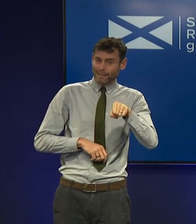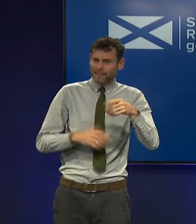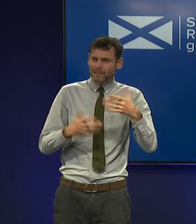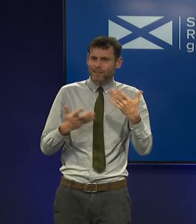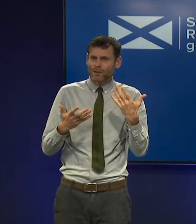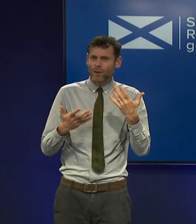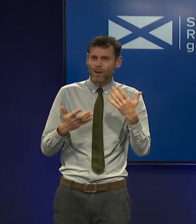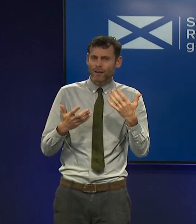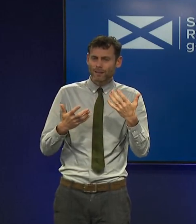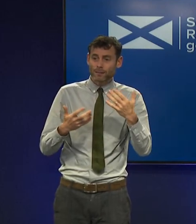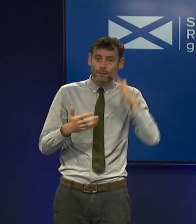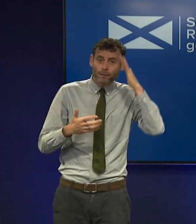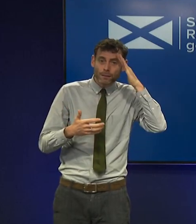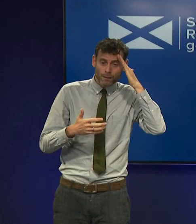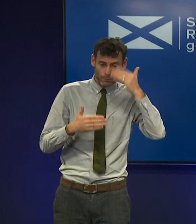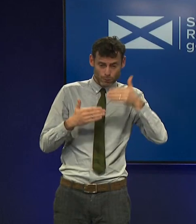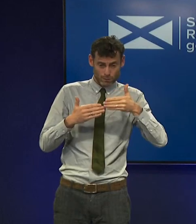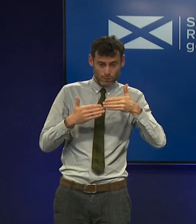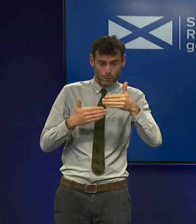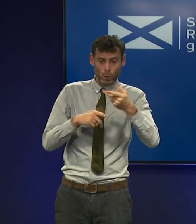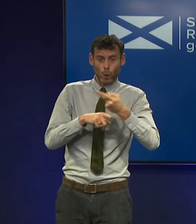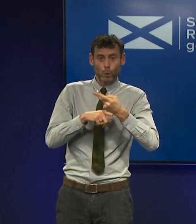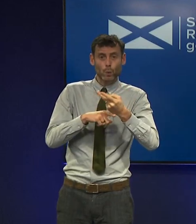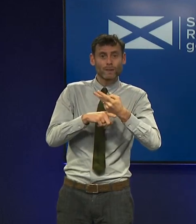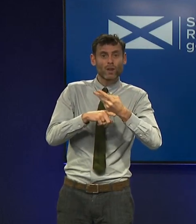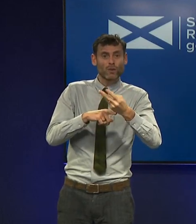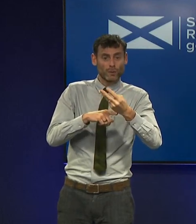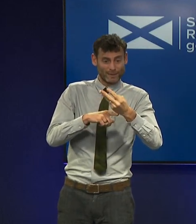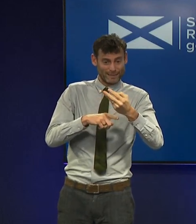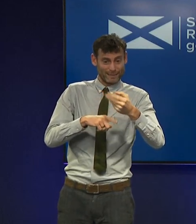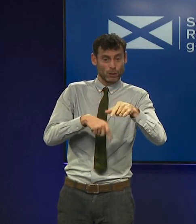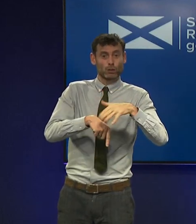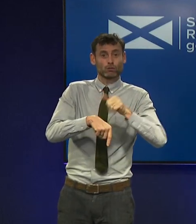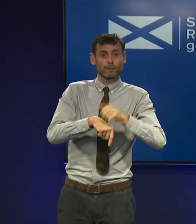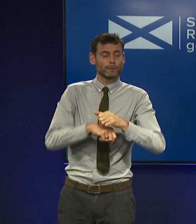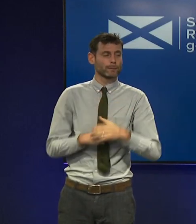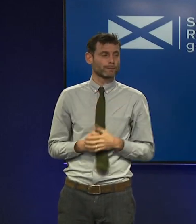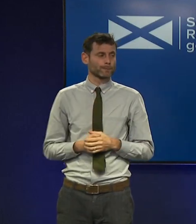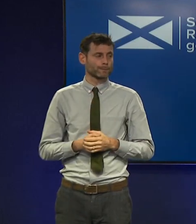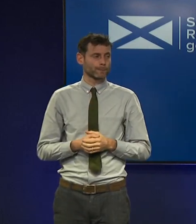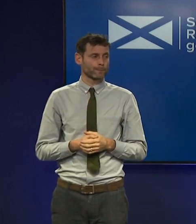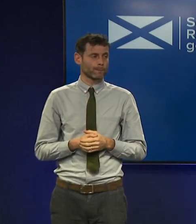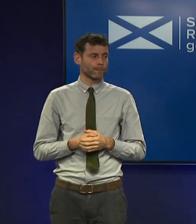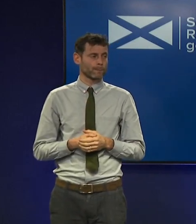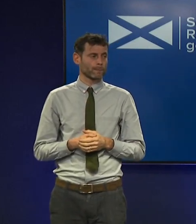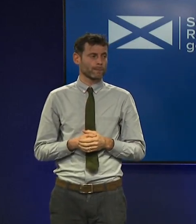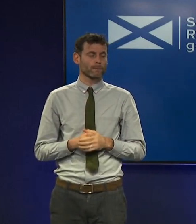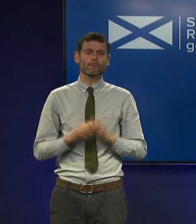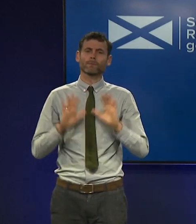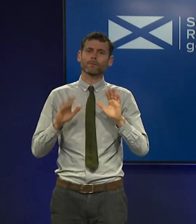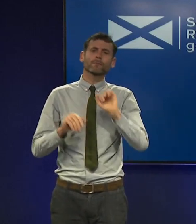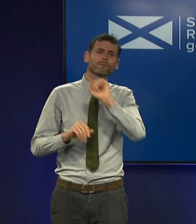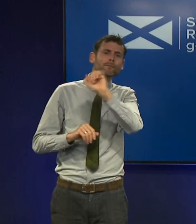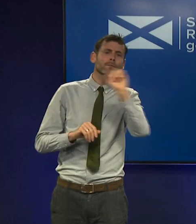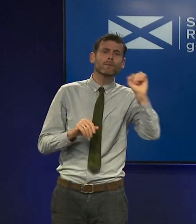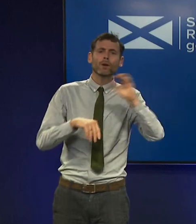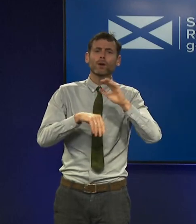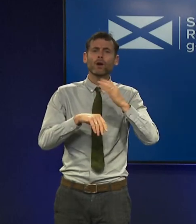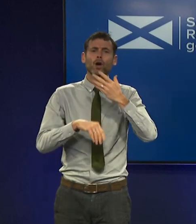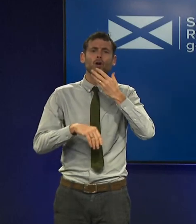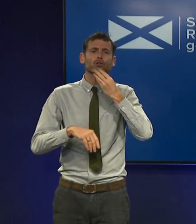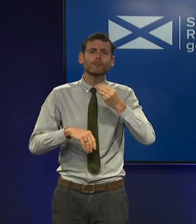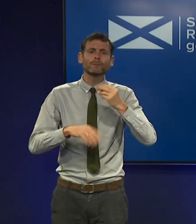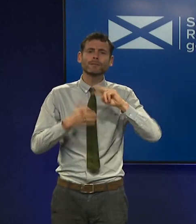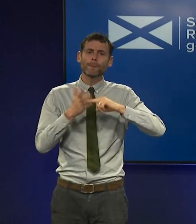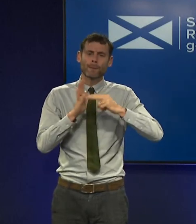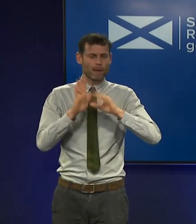before Christmas? Firstly, I'm not asking MD today to put plans on hold. I will, during this